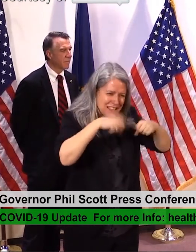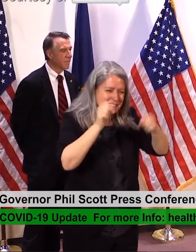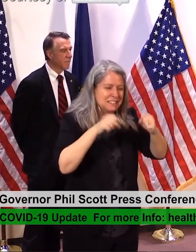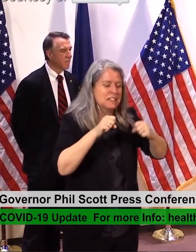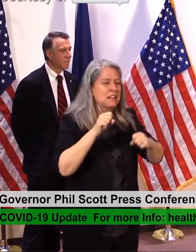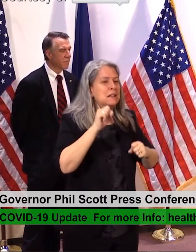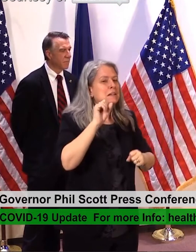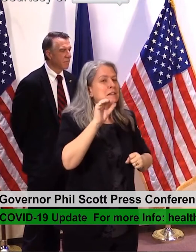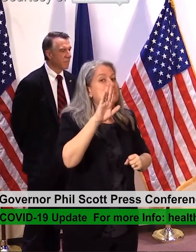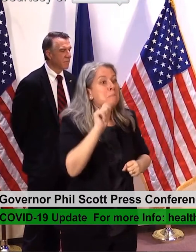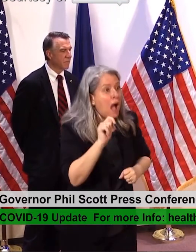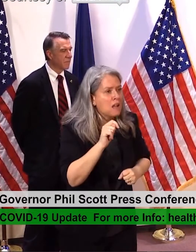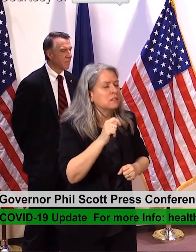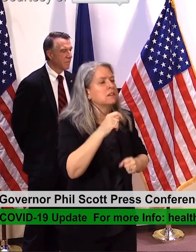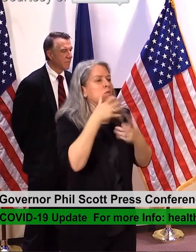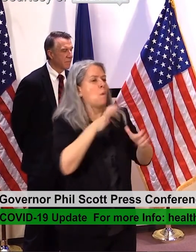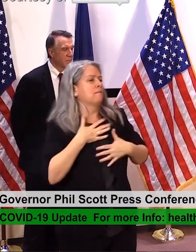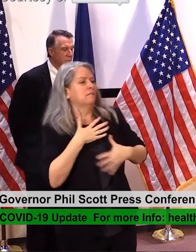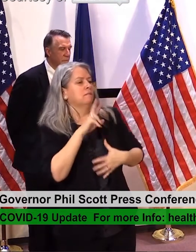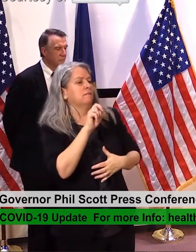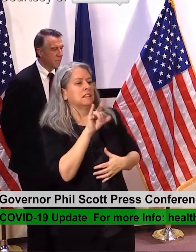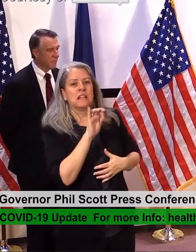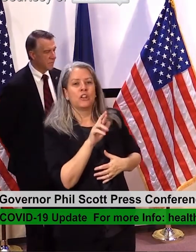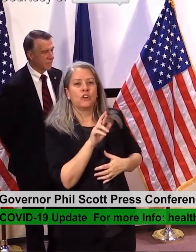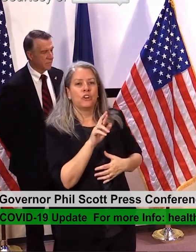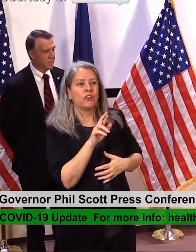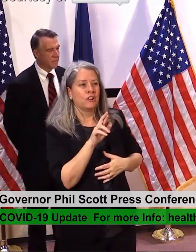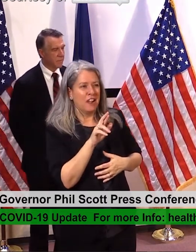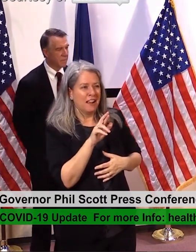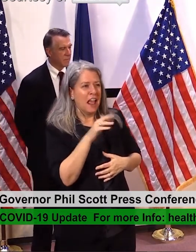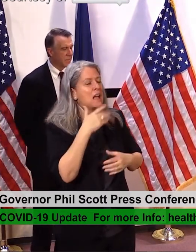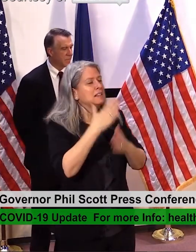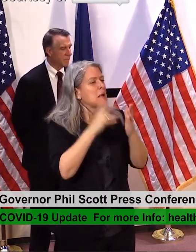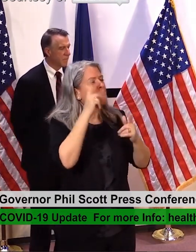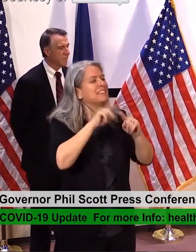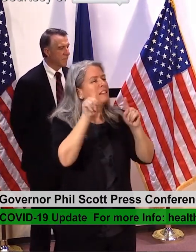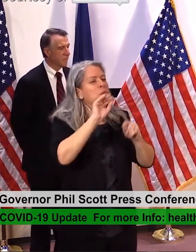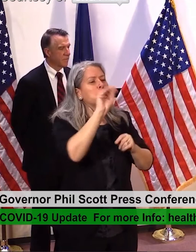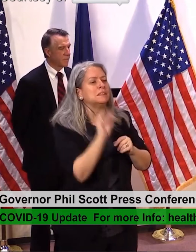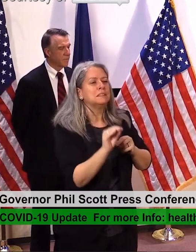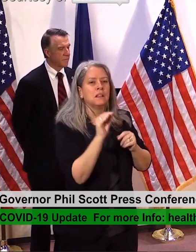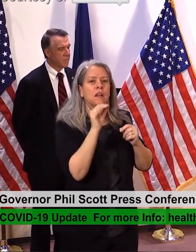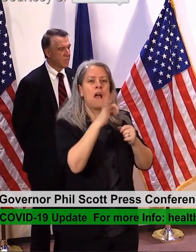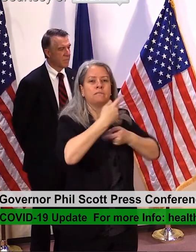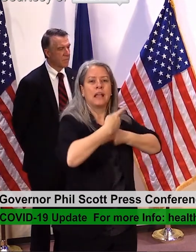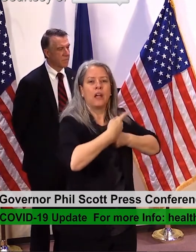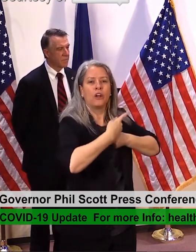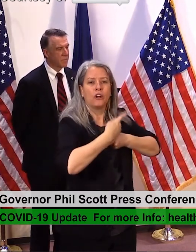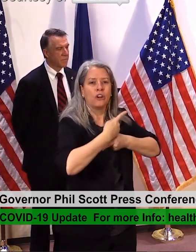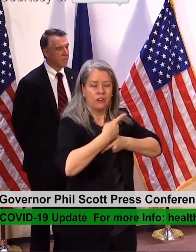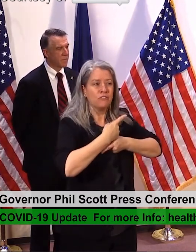line at having a ventilator and say, if it came to that, that's not what I perceive as the life I'd